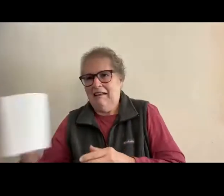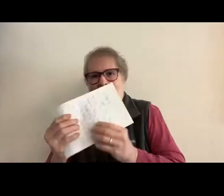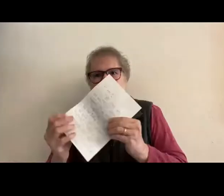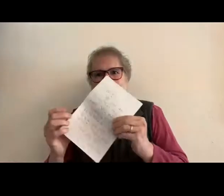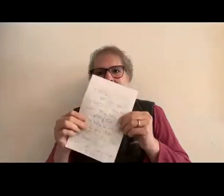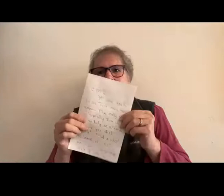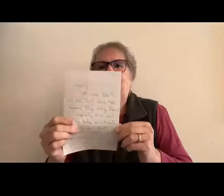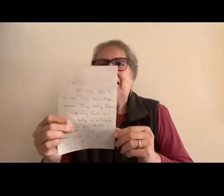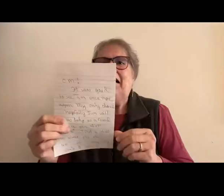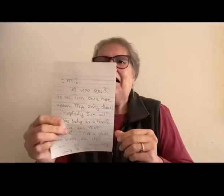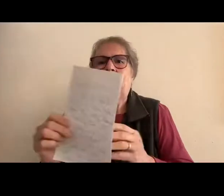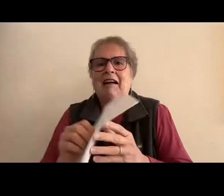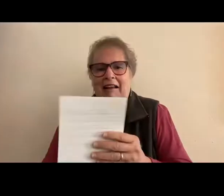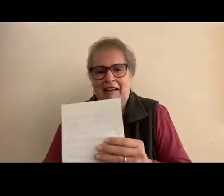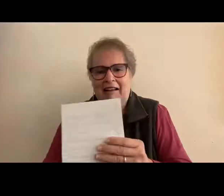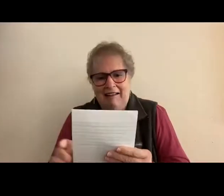office.